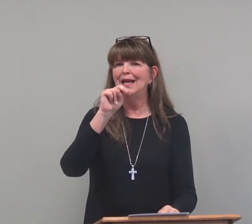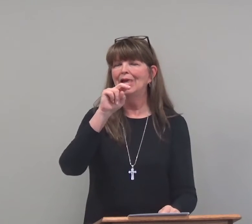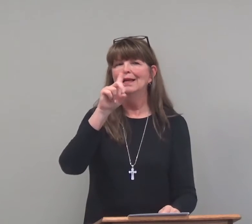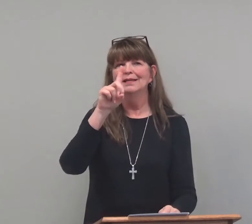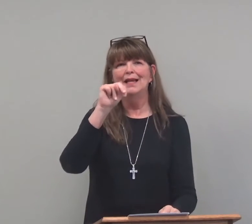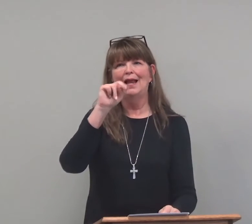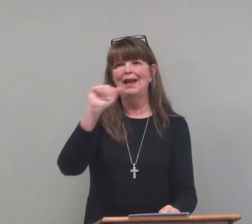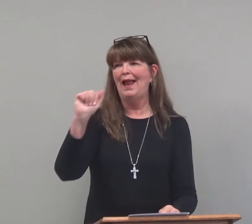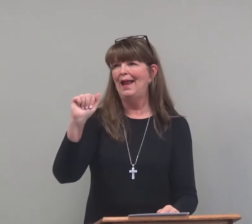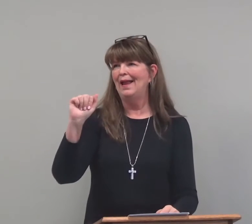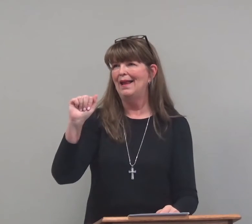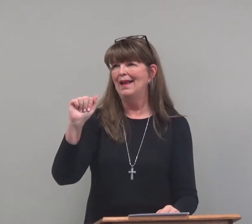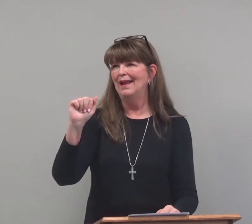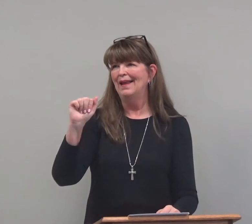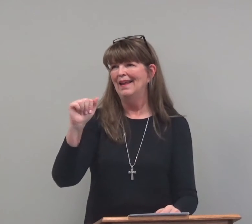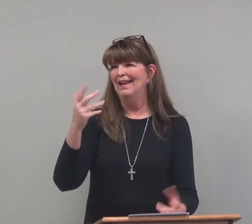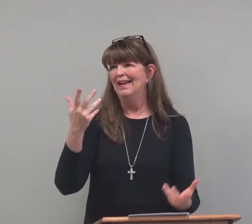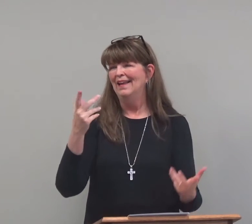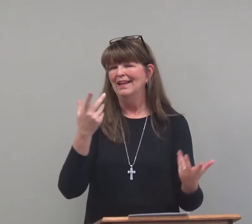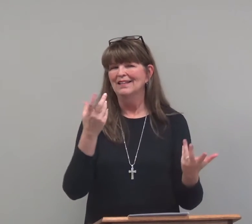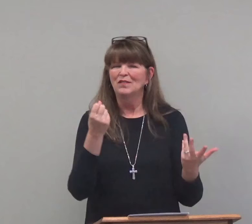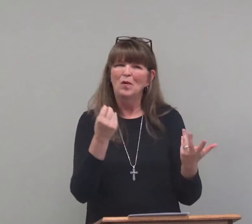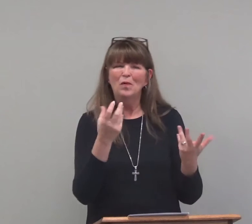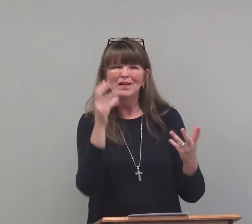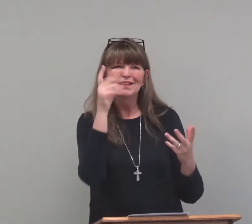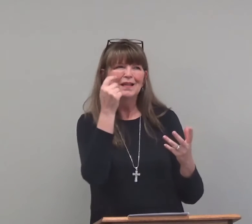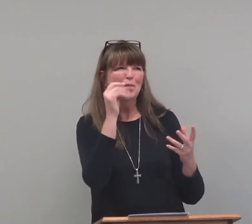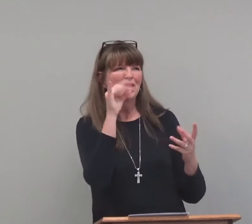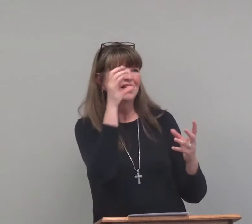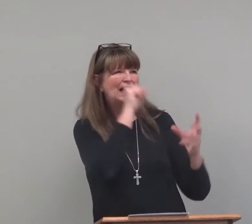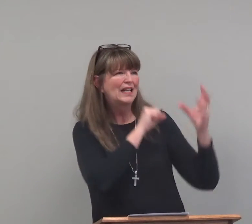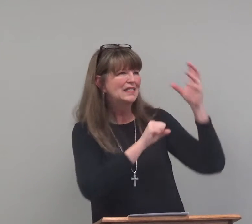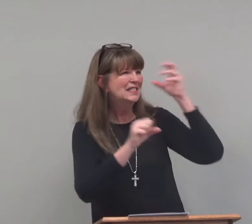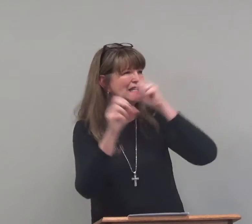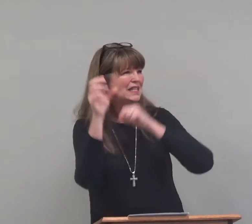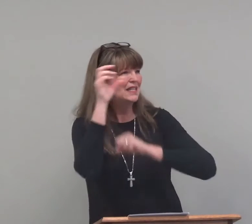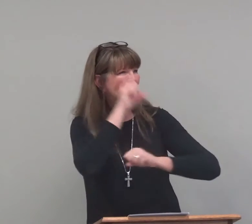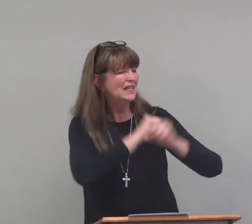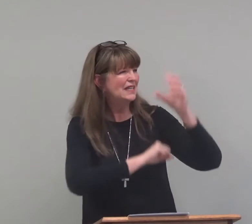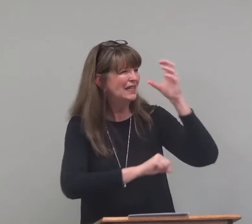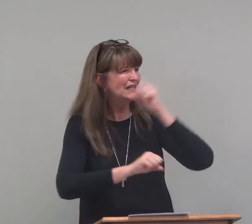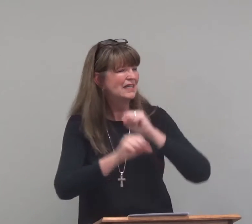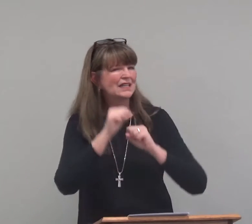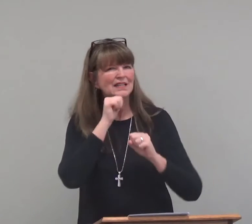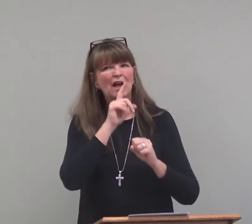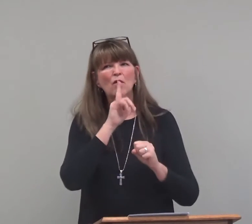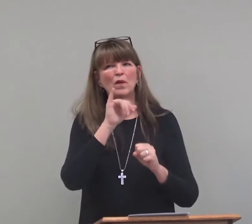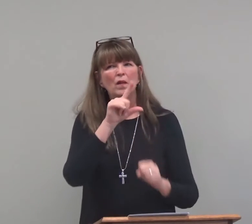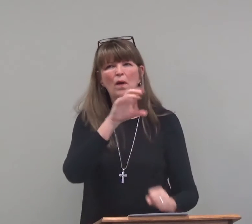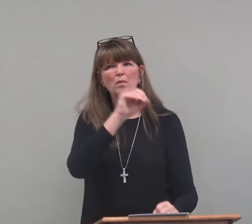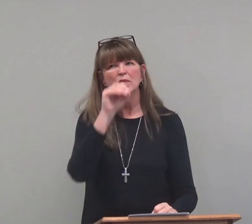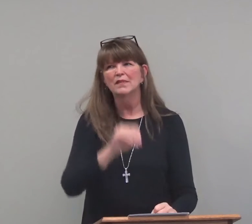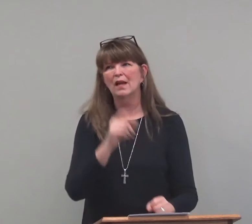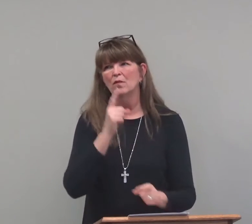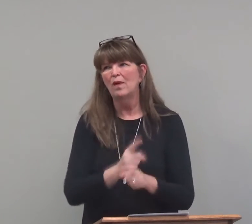same DNA markers. So it's a little bit of a guessing game still. It's not